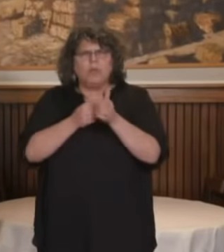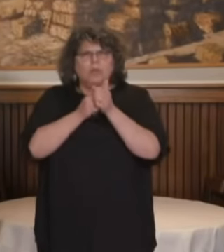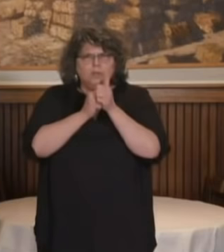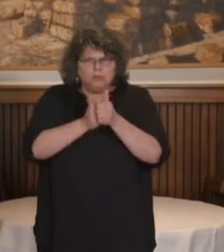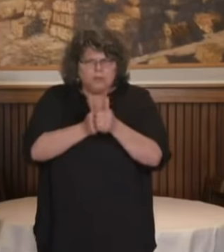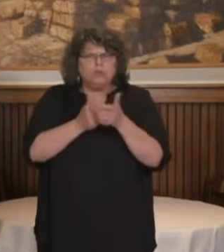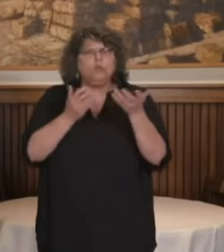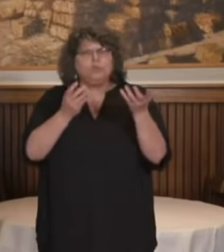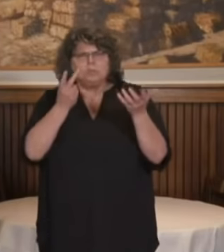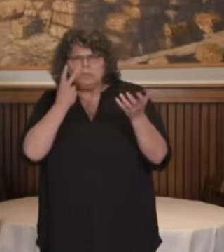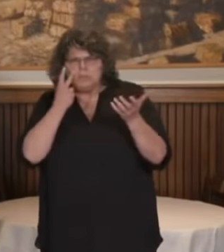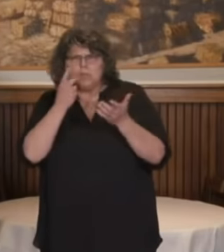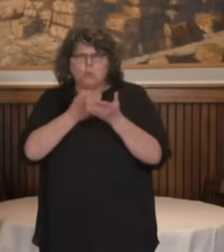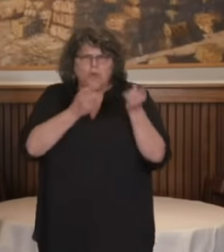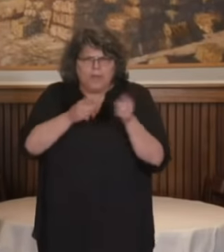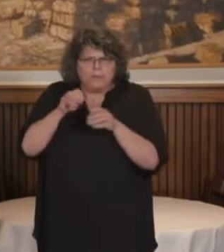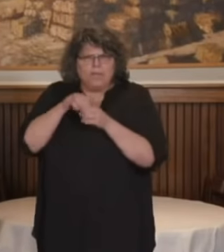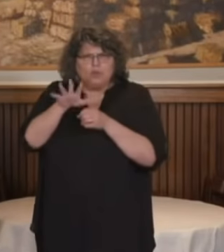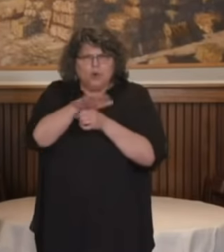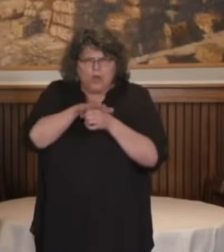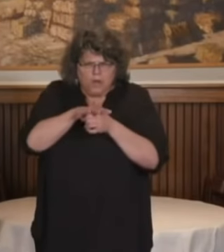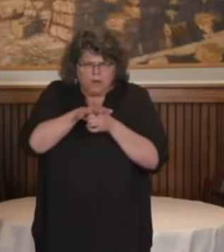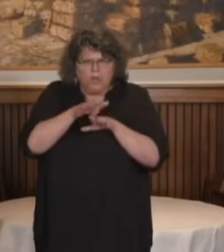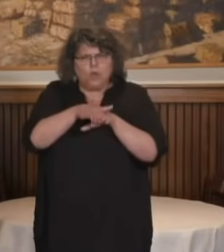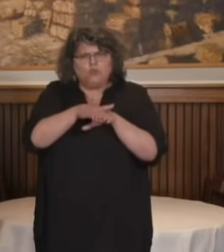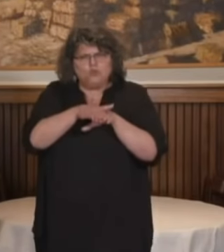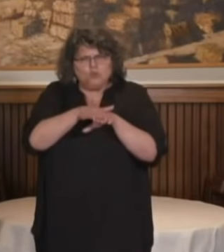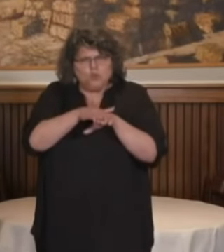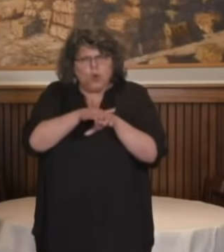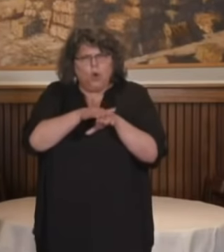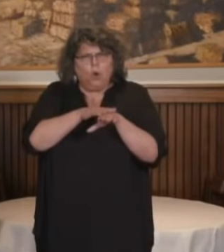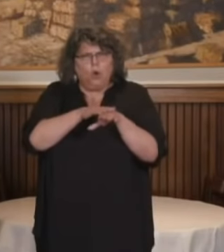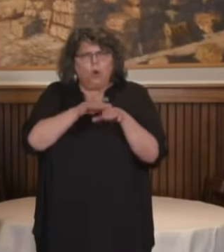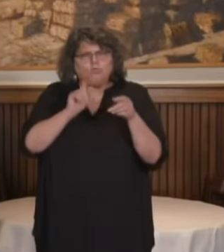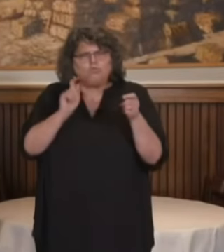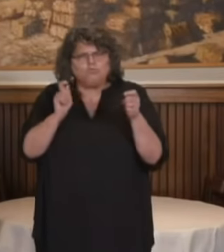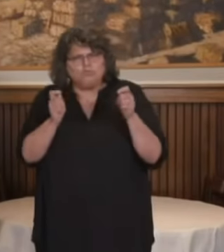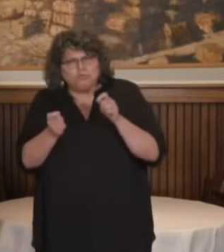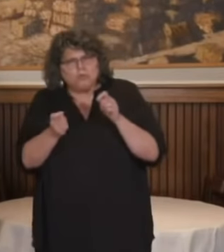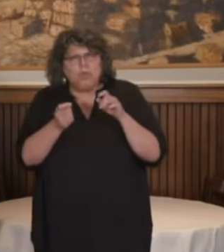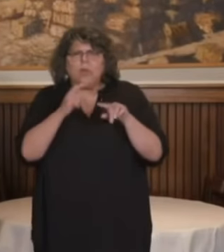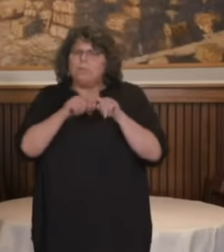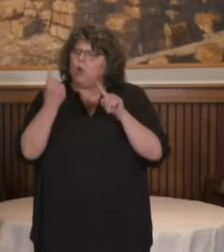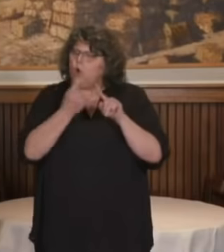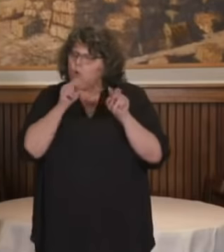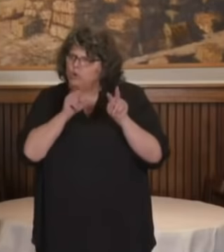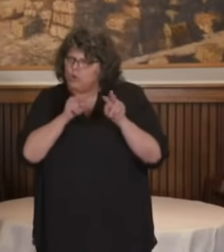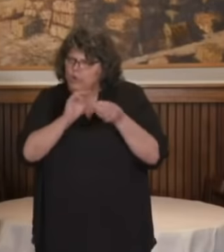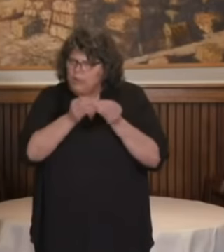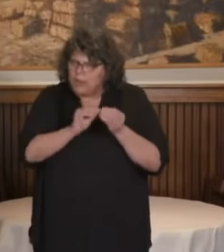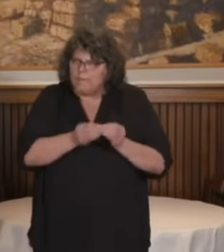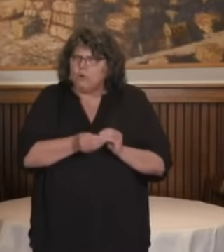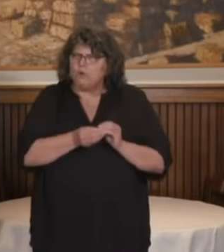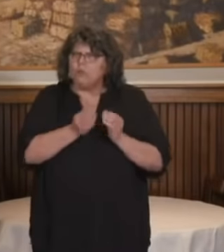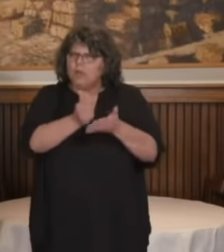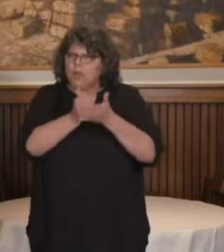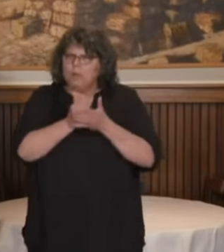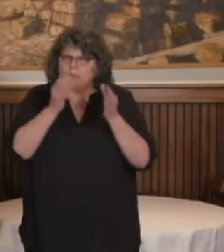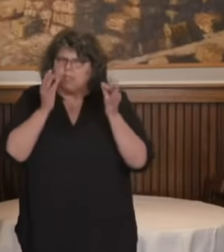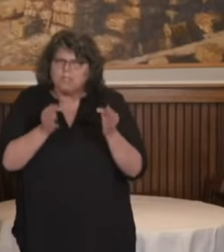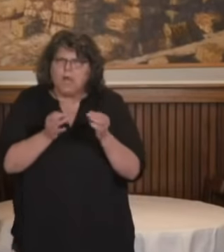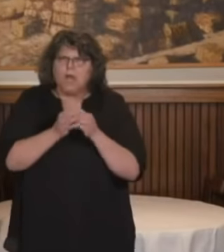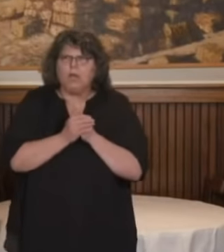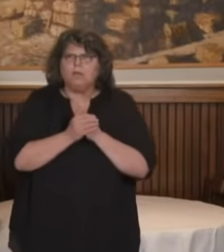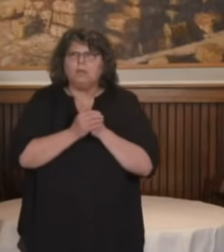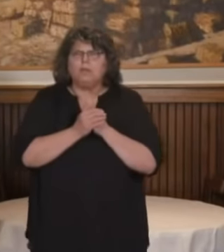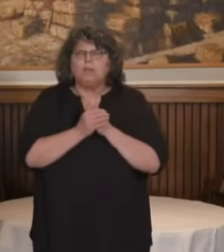moving deliberatively in a phased approach, looking always at those indicators as our guidance and